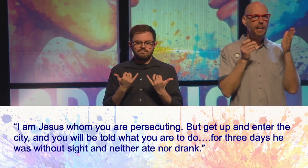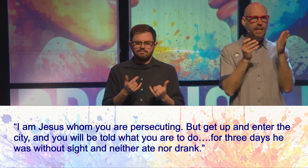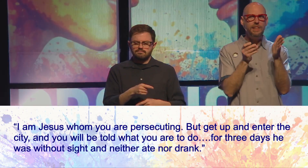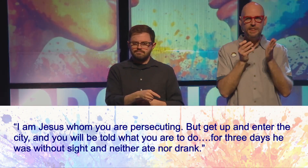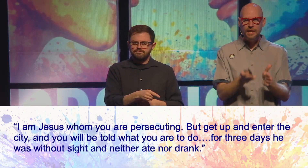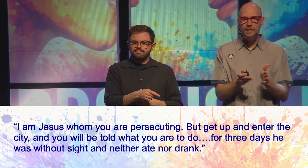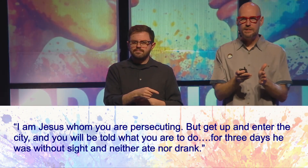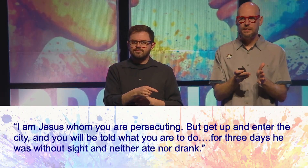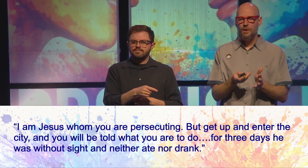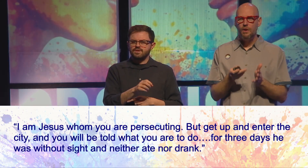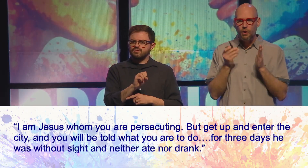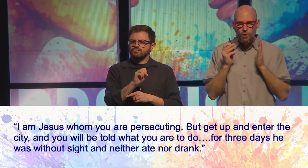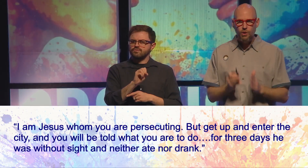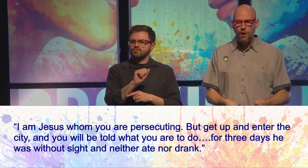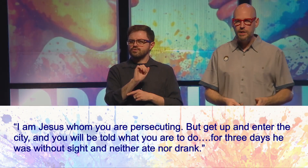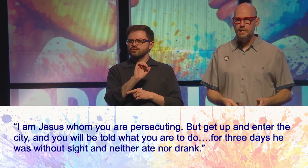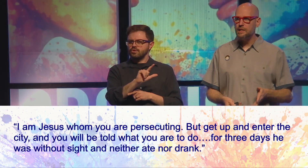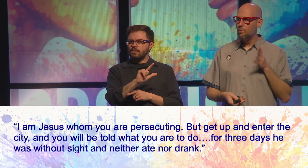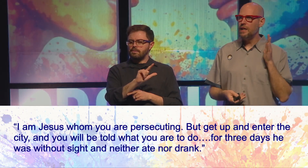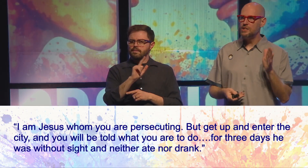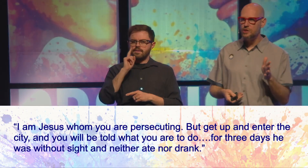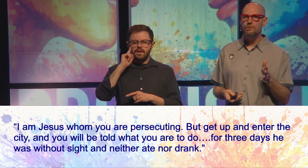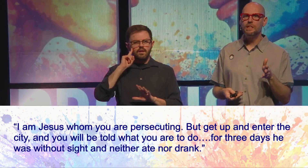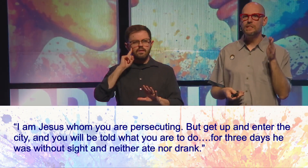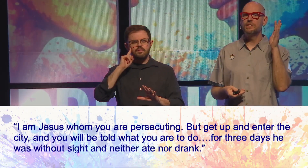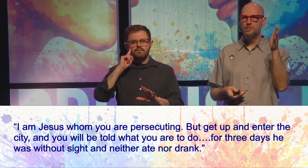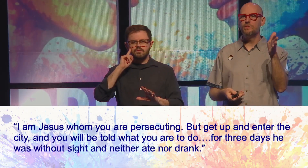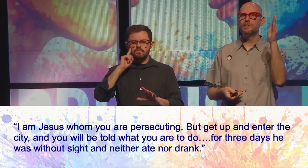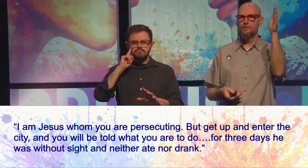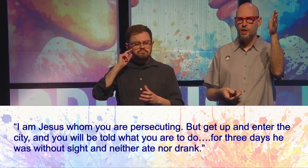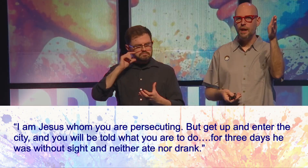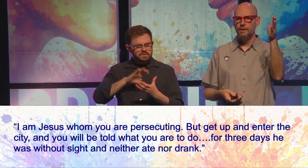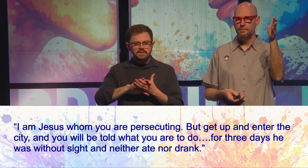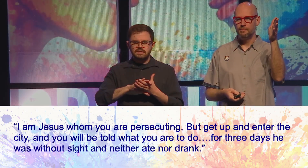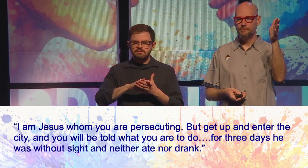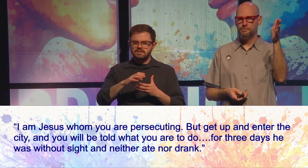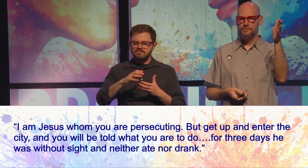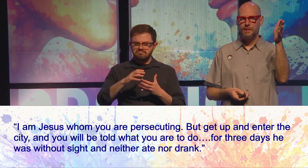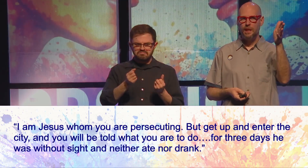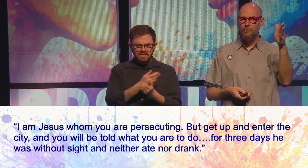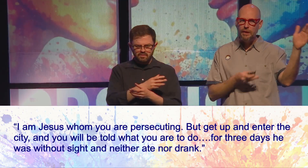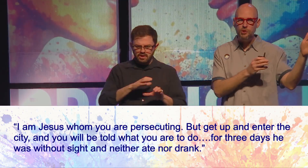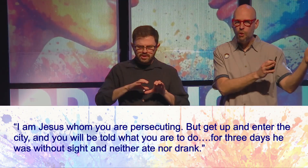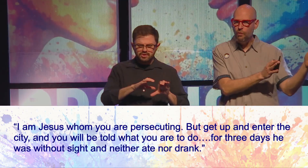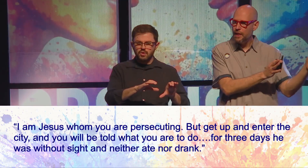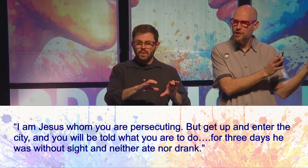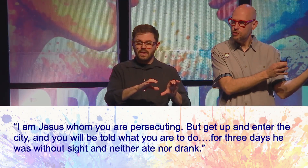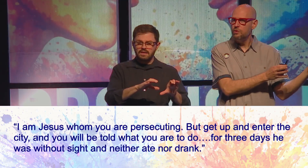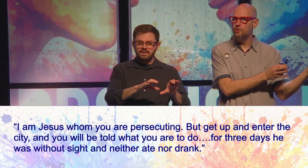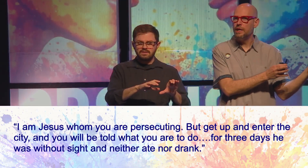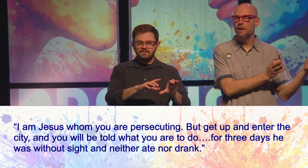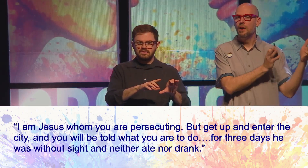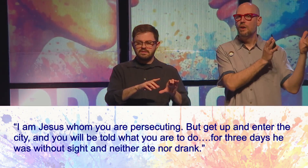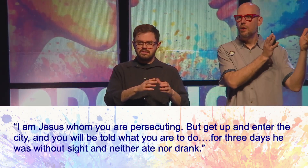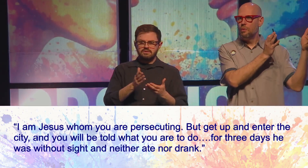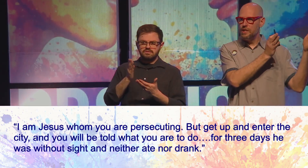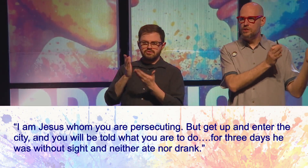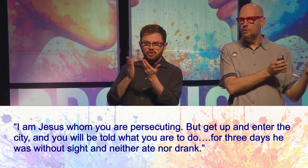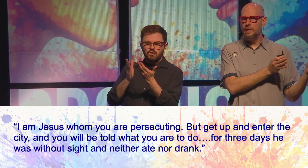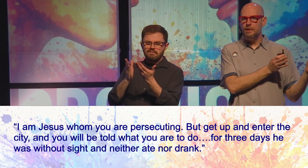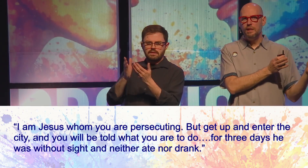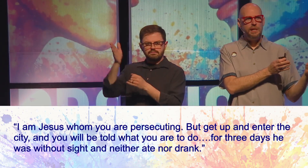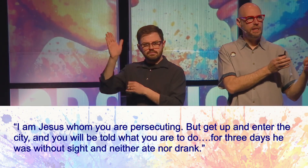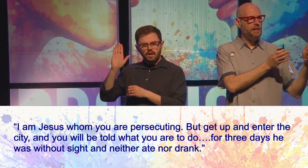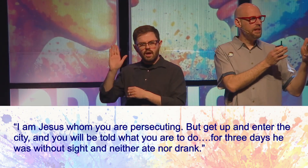like he thinks wholeheartedly that what he's doing is in the service of God. And we have to hold that truth. Like what